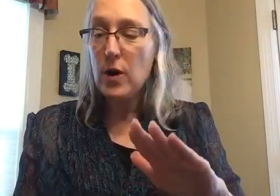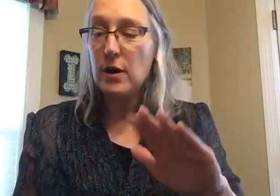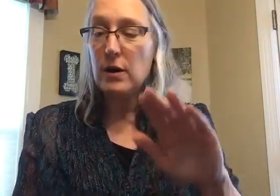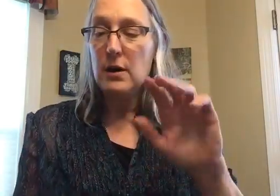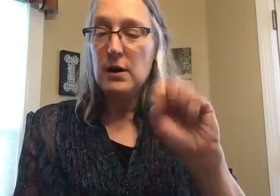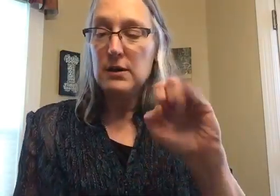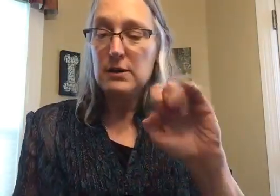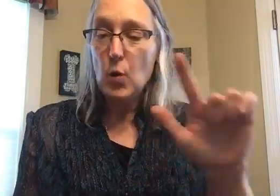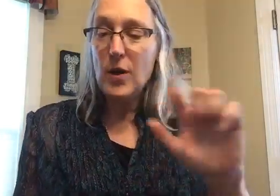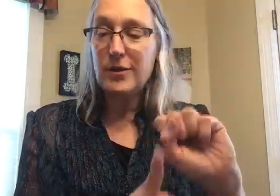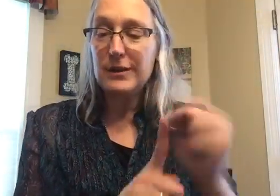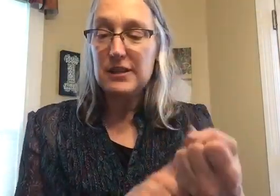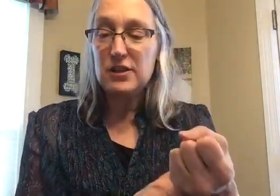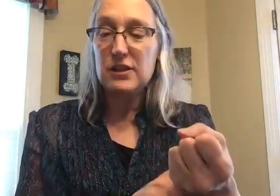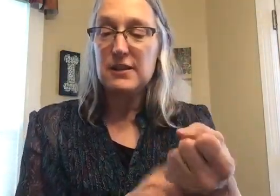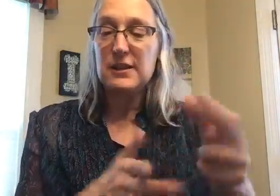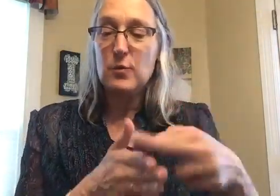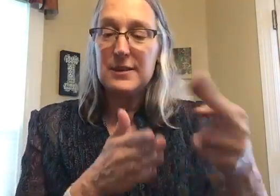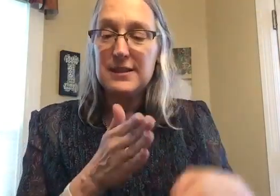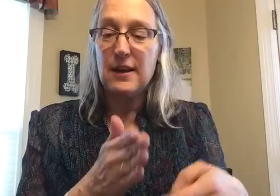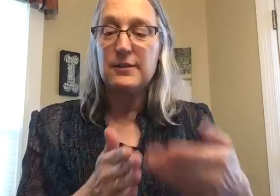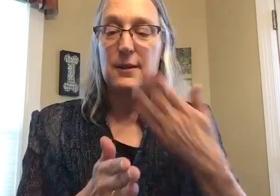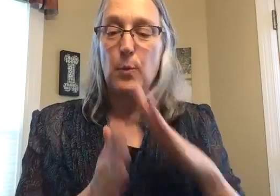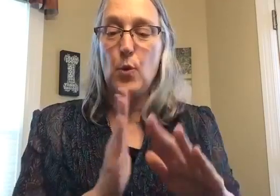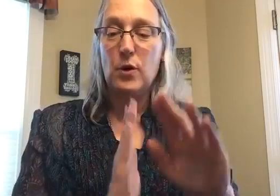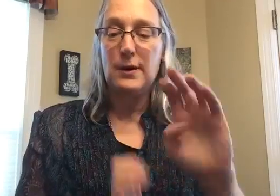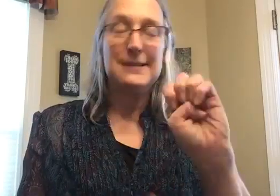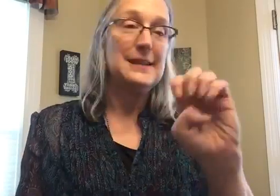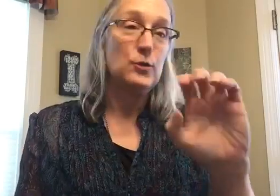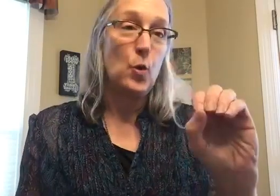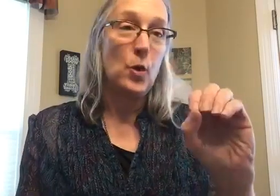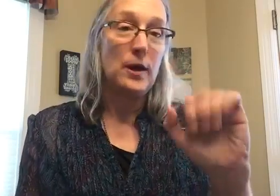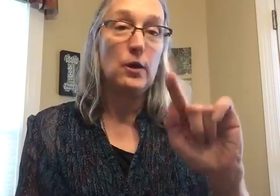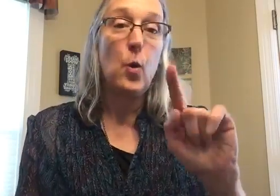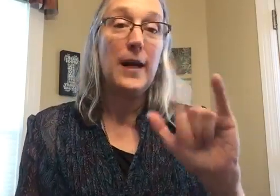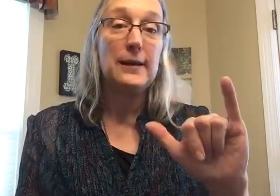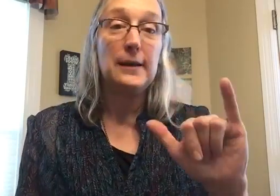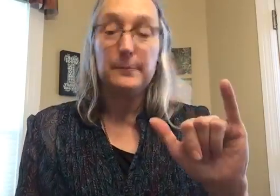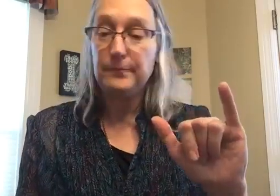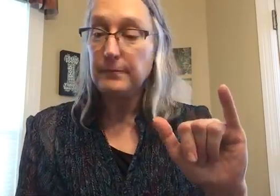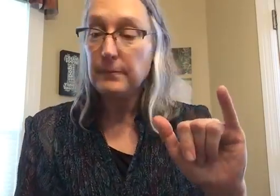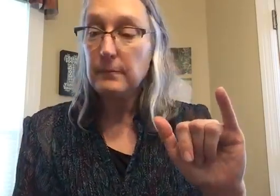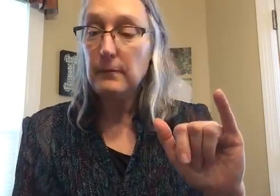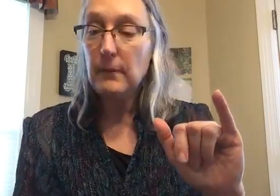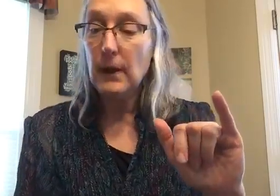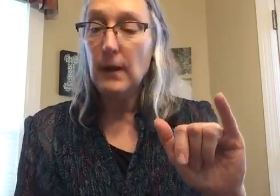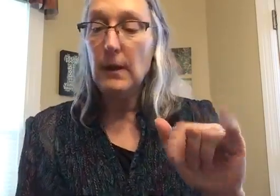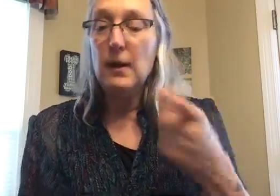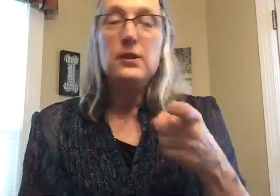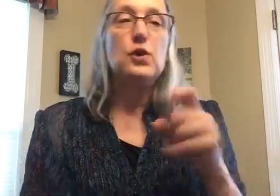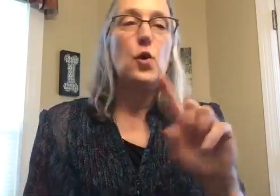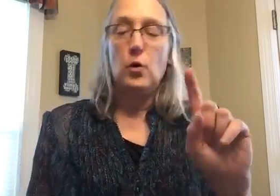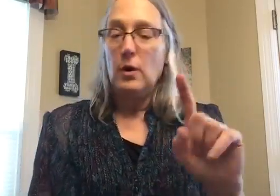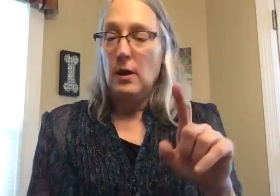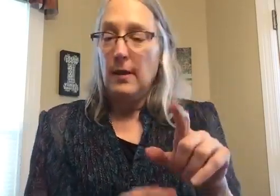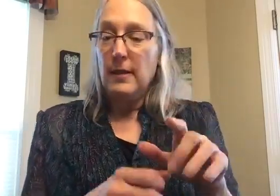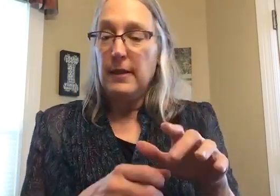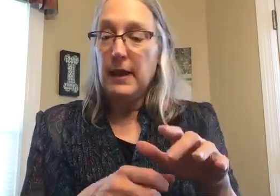poor soil conditions, it results in poor essential oil quality. So